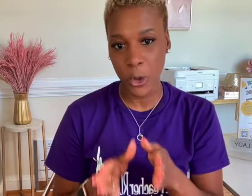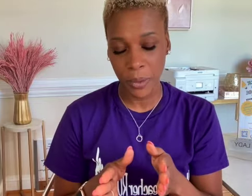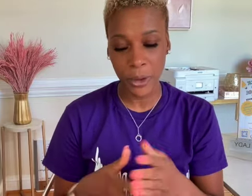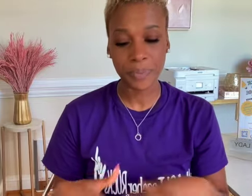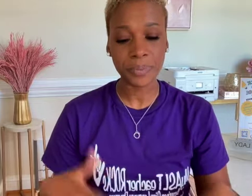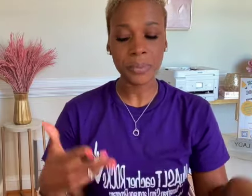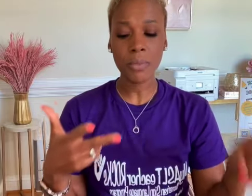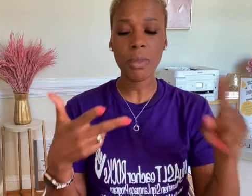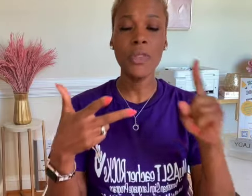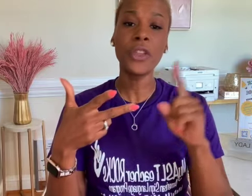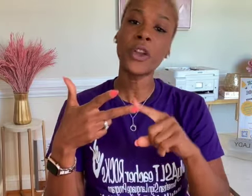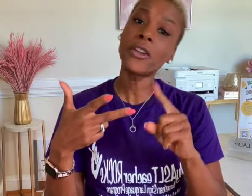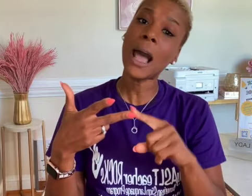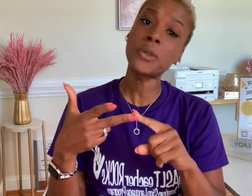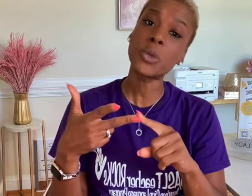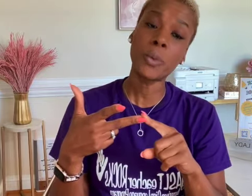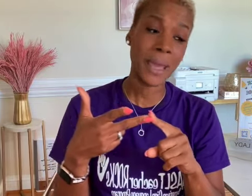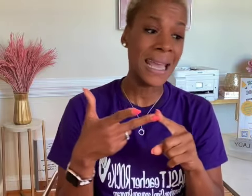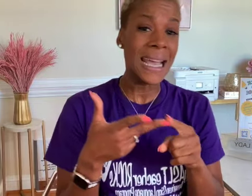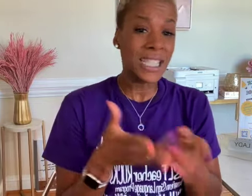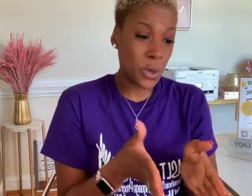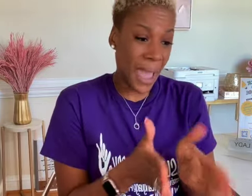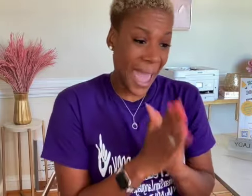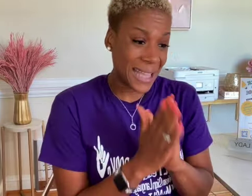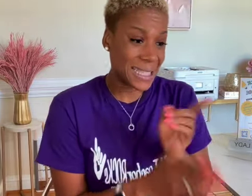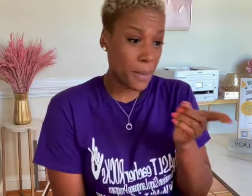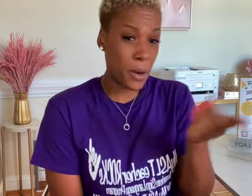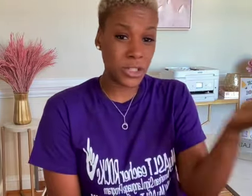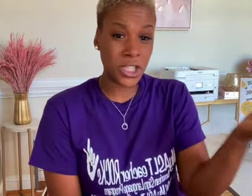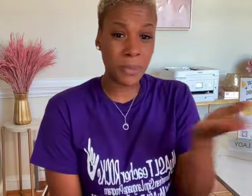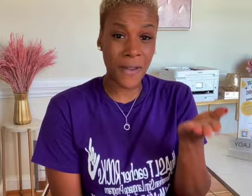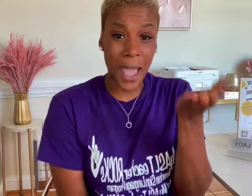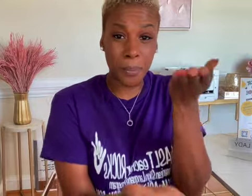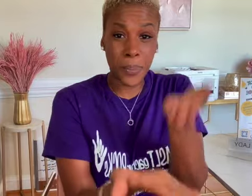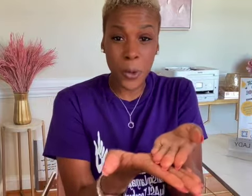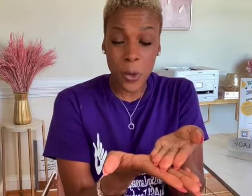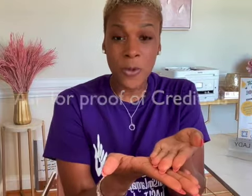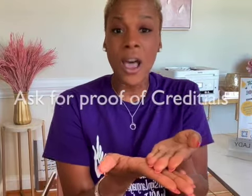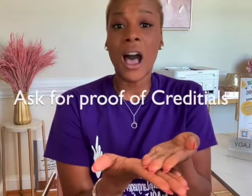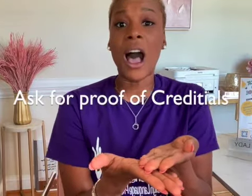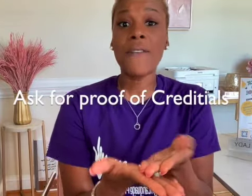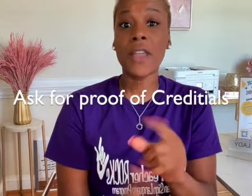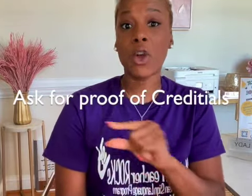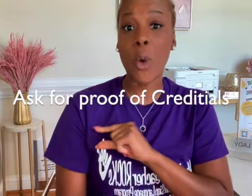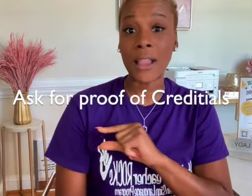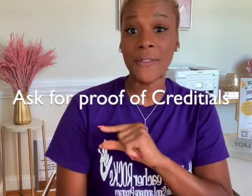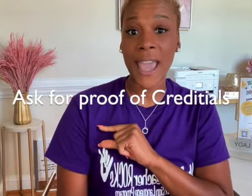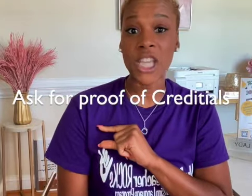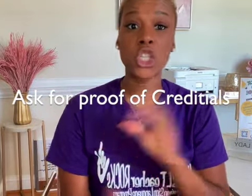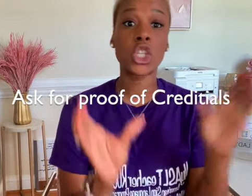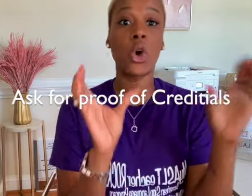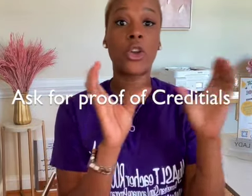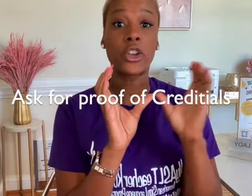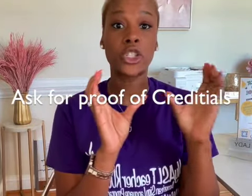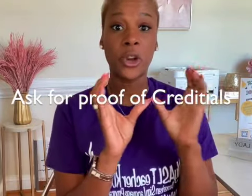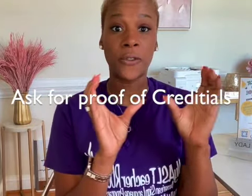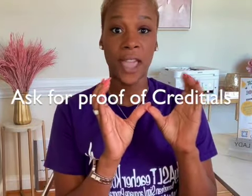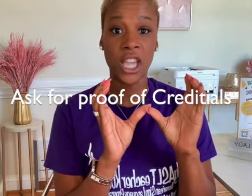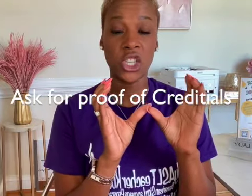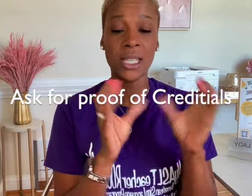interpreter. The third option would be to ask that person to provide proof of their qualifications or their certifications,